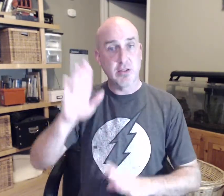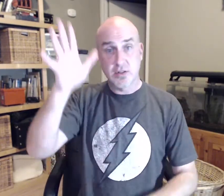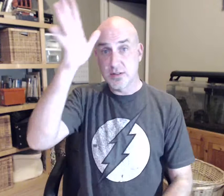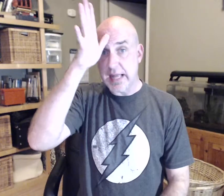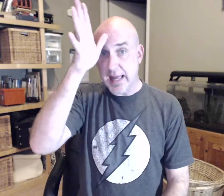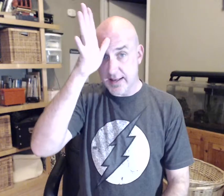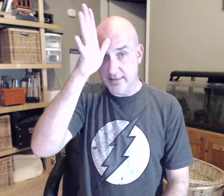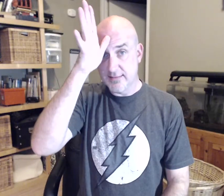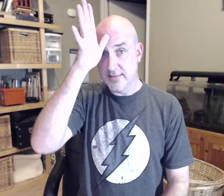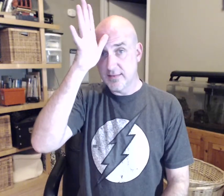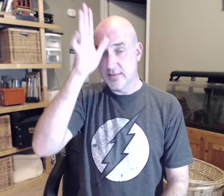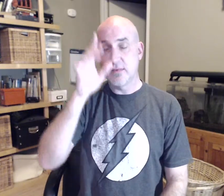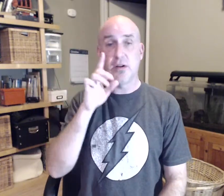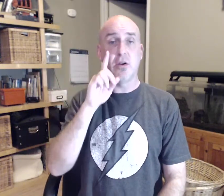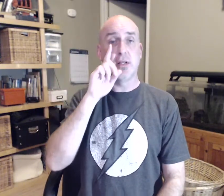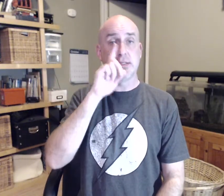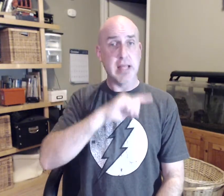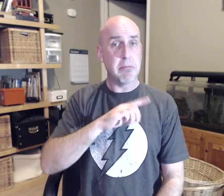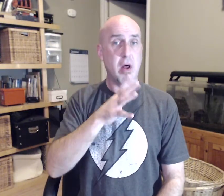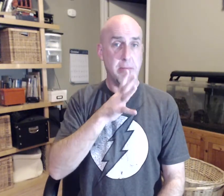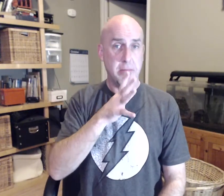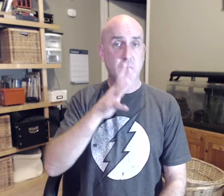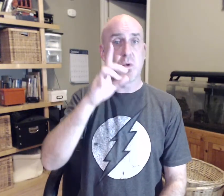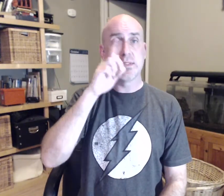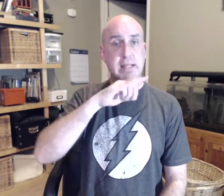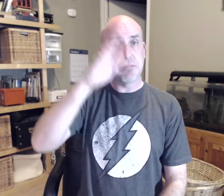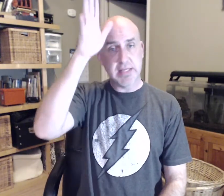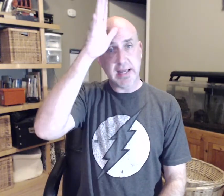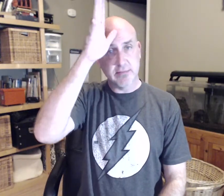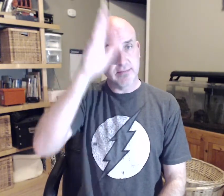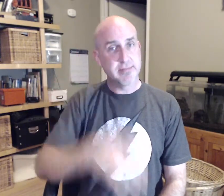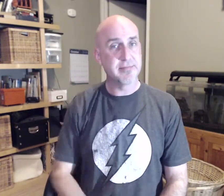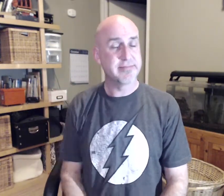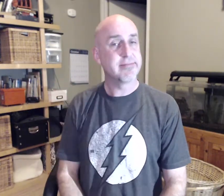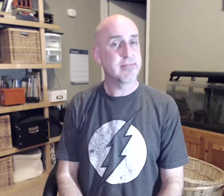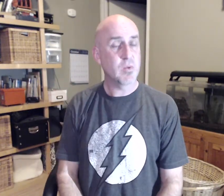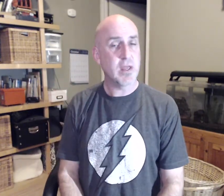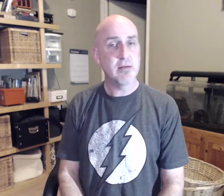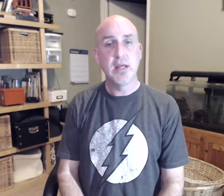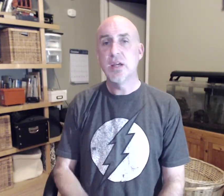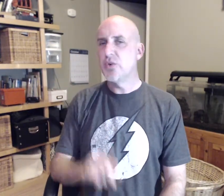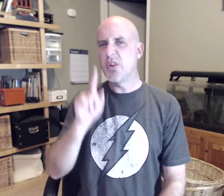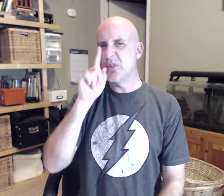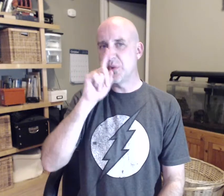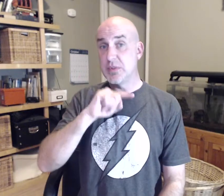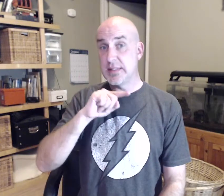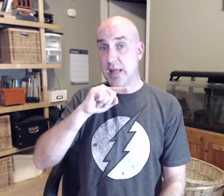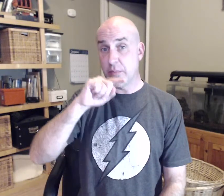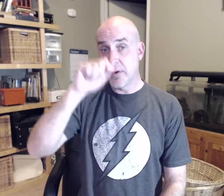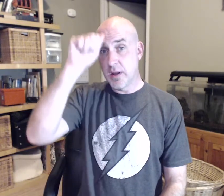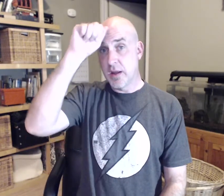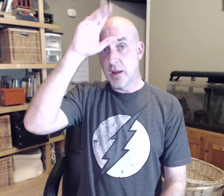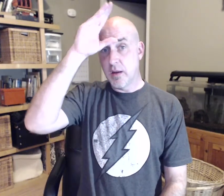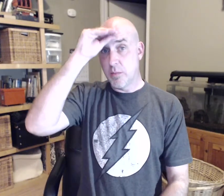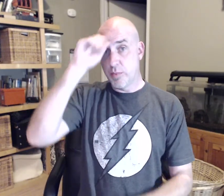biological dad. They're a stepmom or a stepdad. Okay? You could also do step